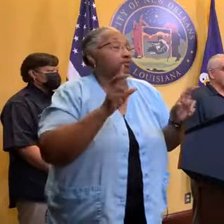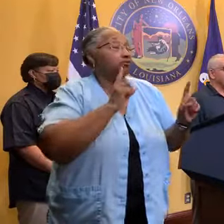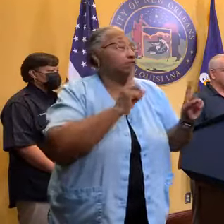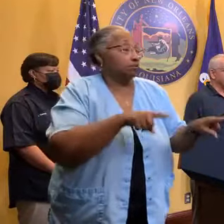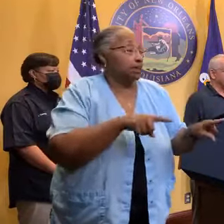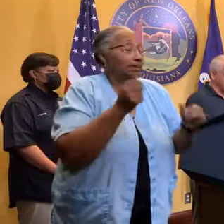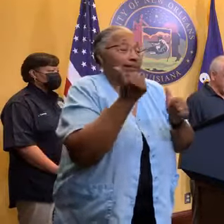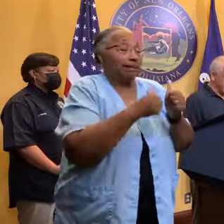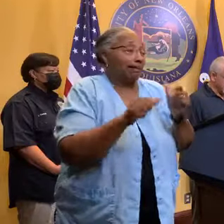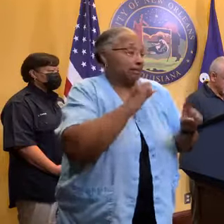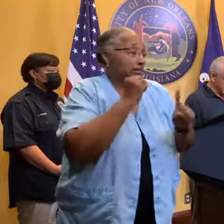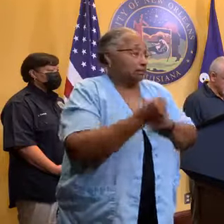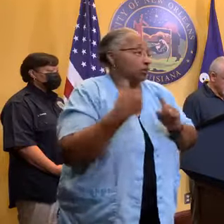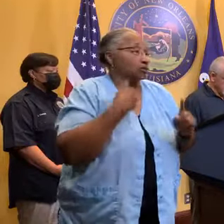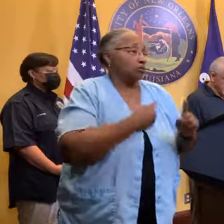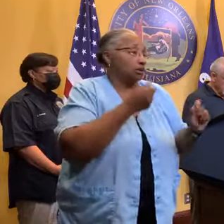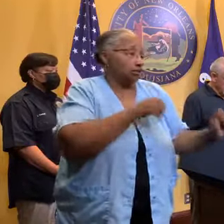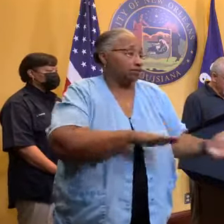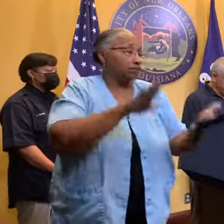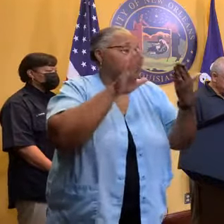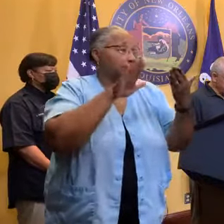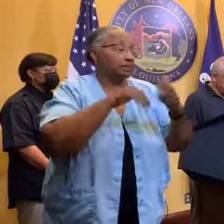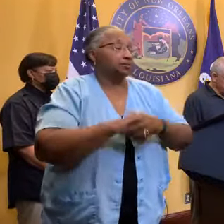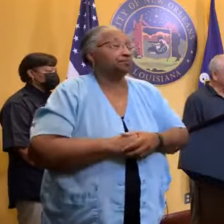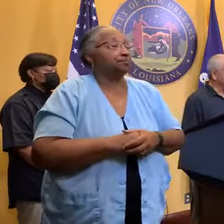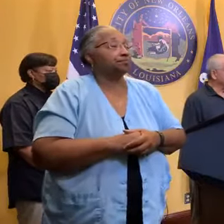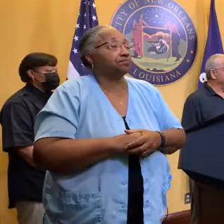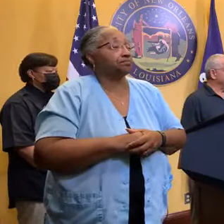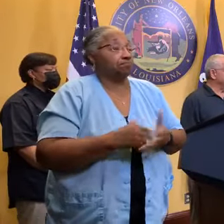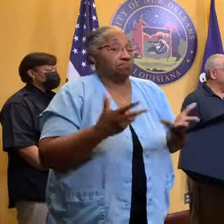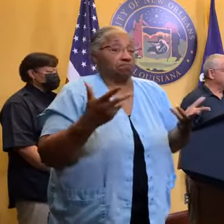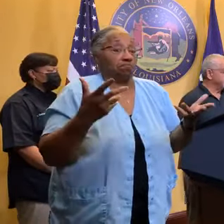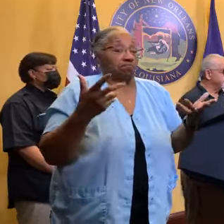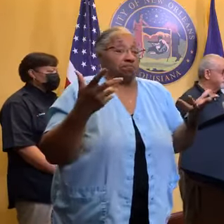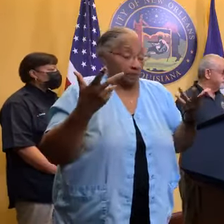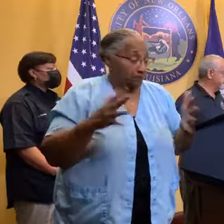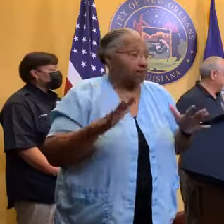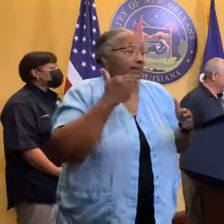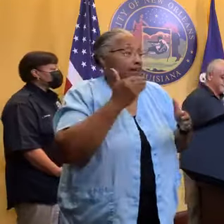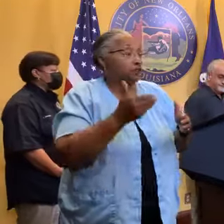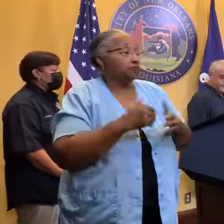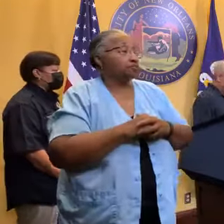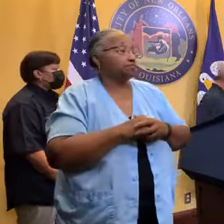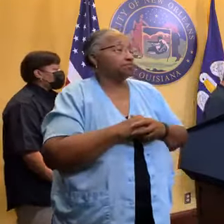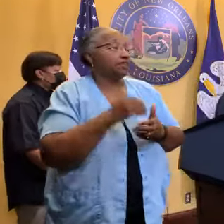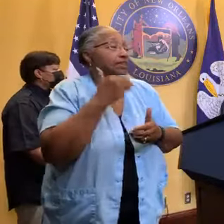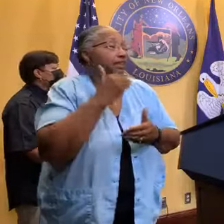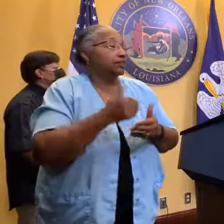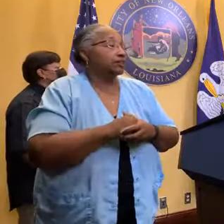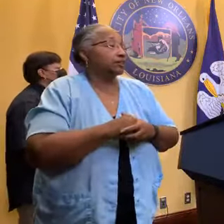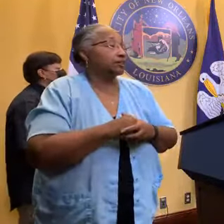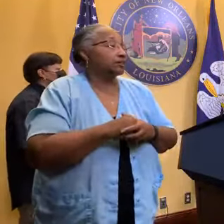to any situation we may face. And that's all I have. Thank you. Thank you, Gassan. And Ms. Sandra, we'll hear